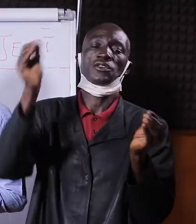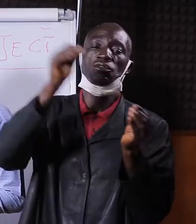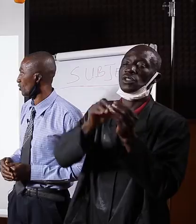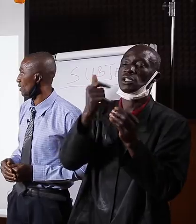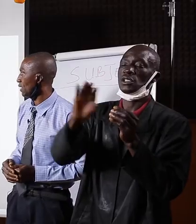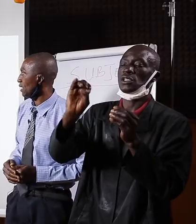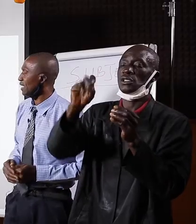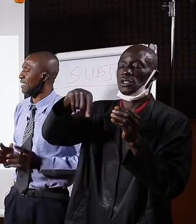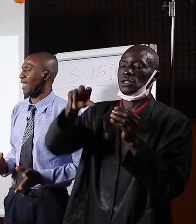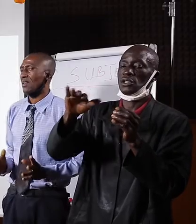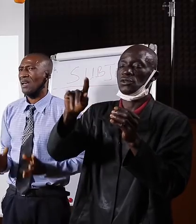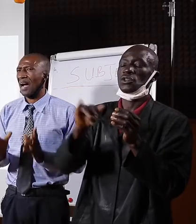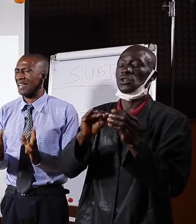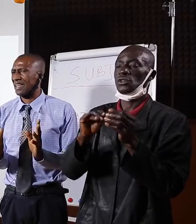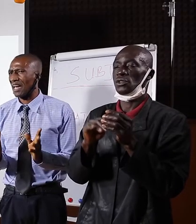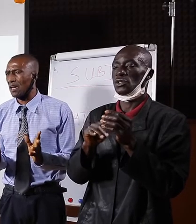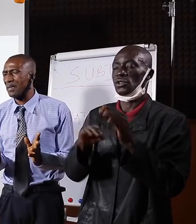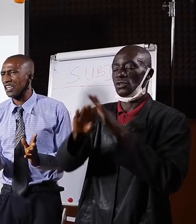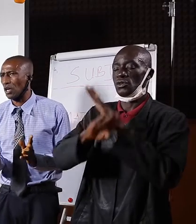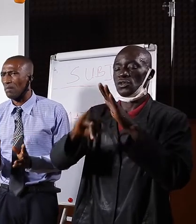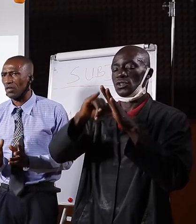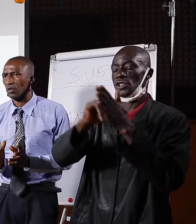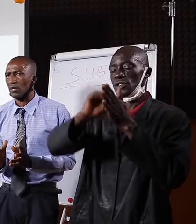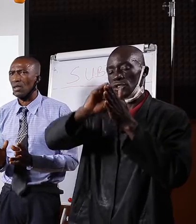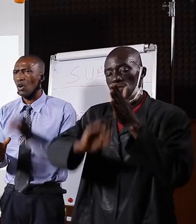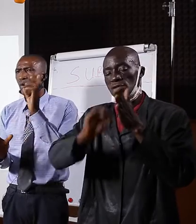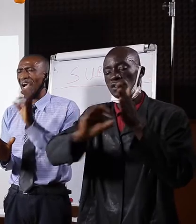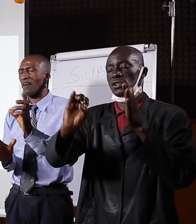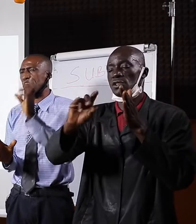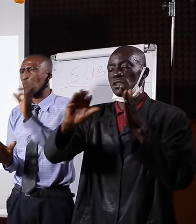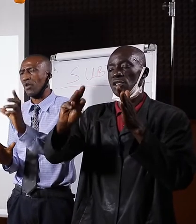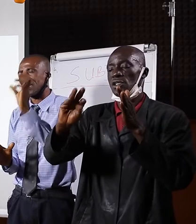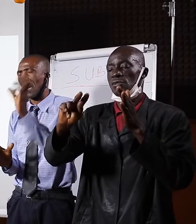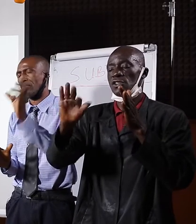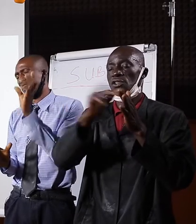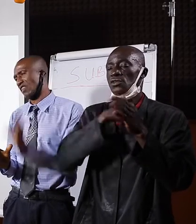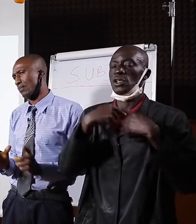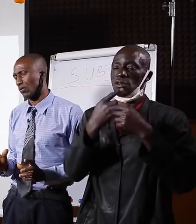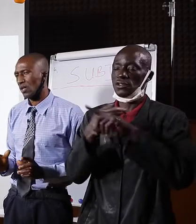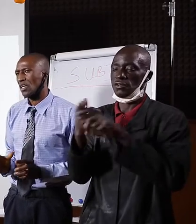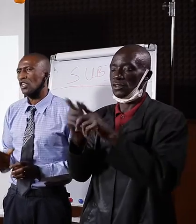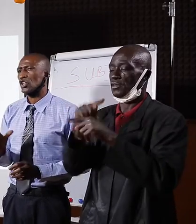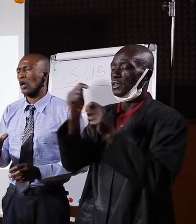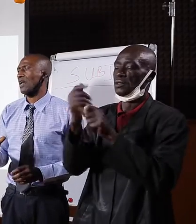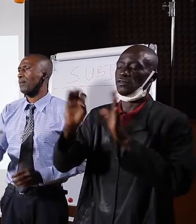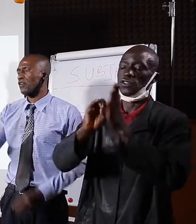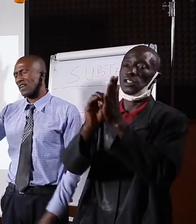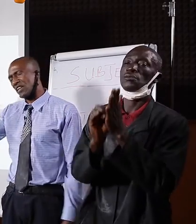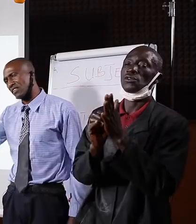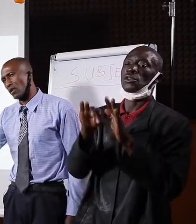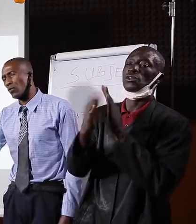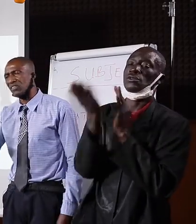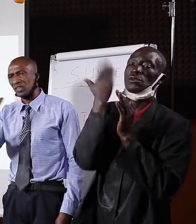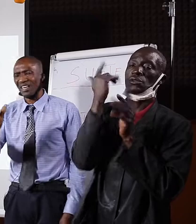the equations. Then, under the elimination method, we have different type of examples. So in our